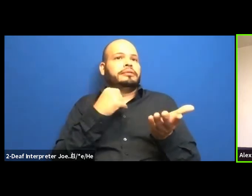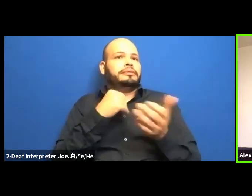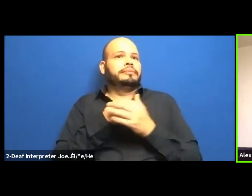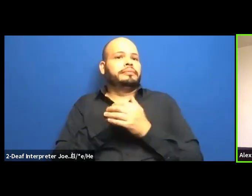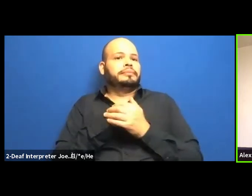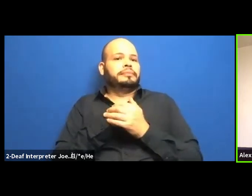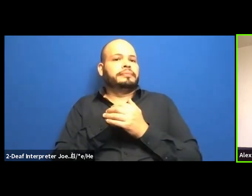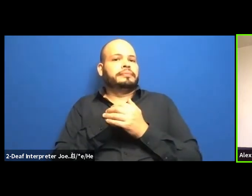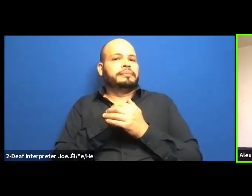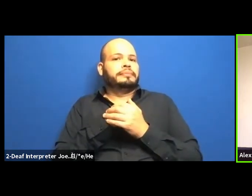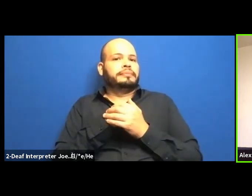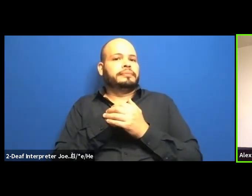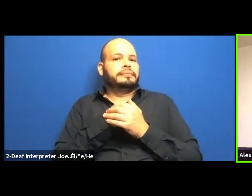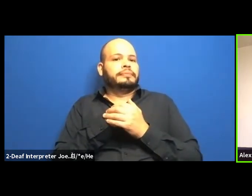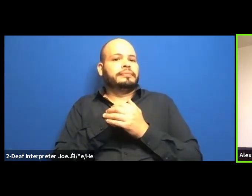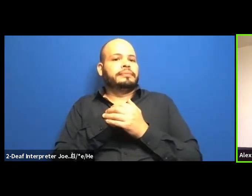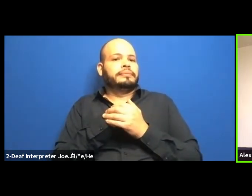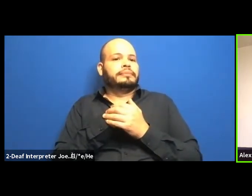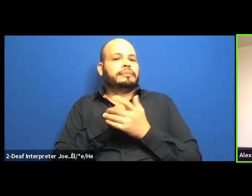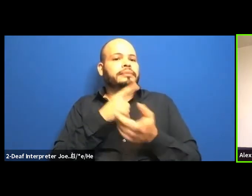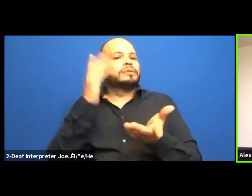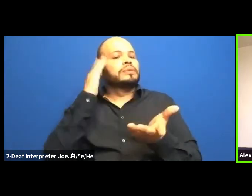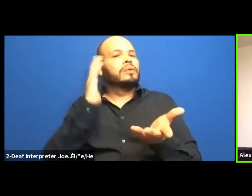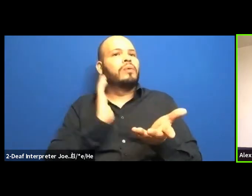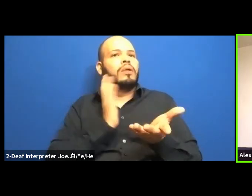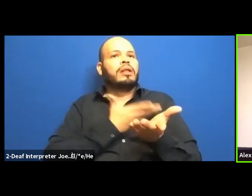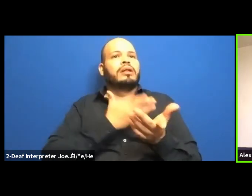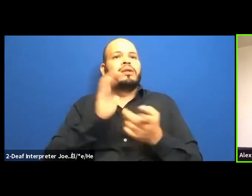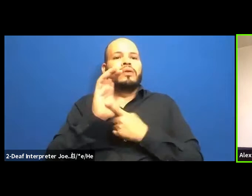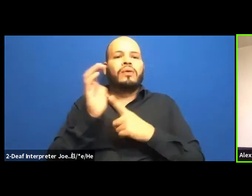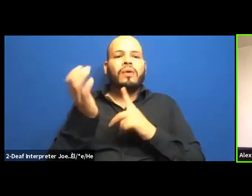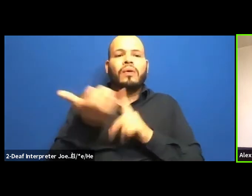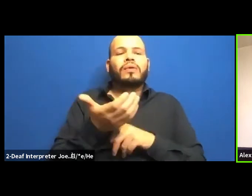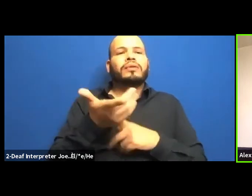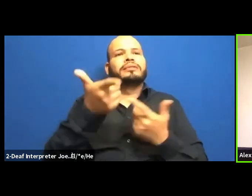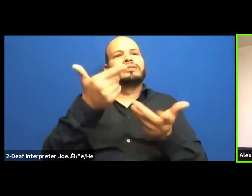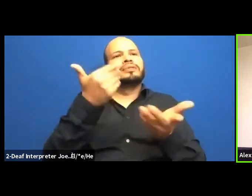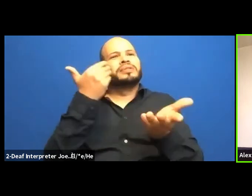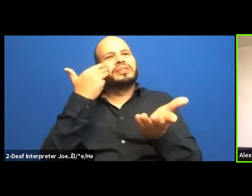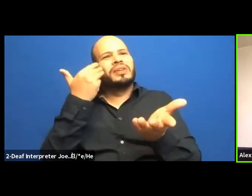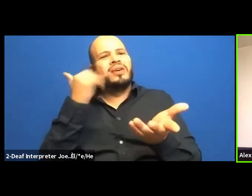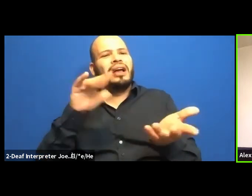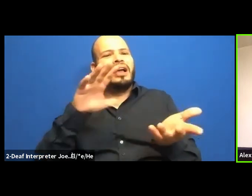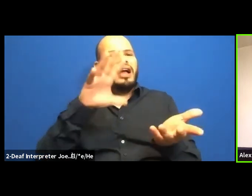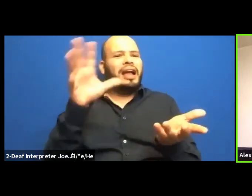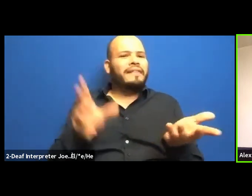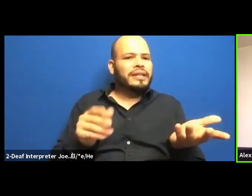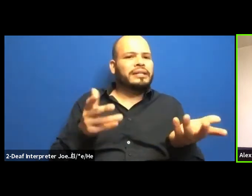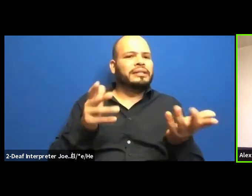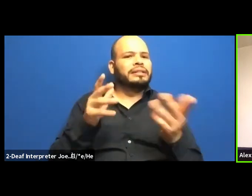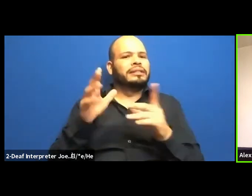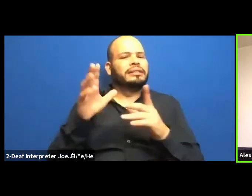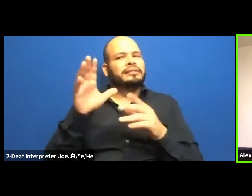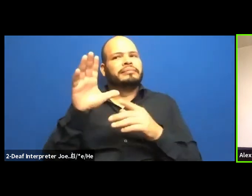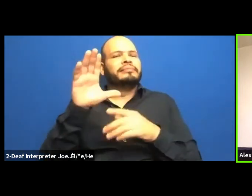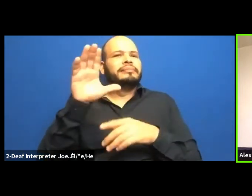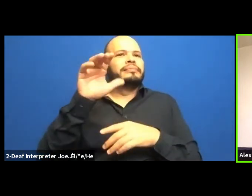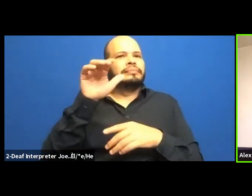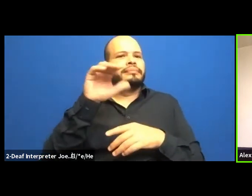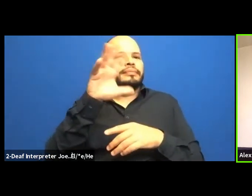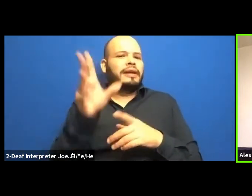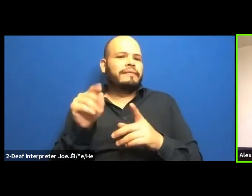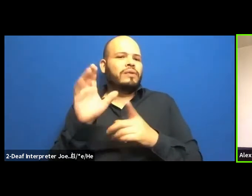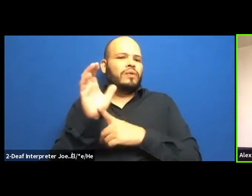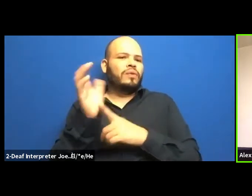deeply rooted in our African culture, there's always been a deep relationship between elders and young